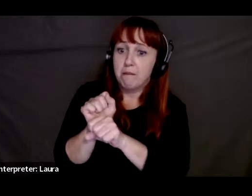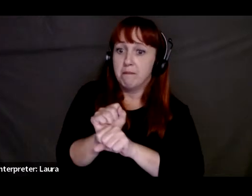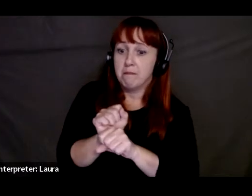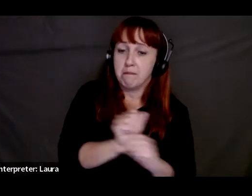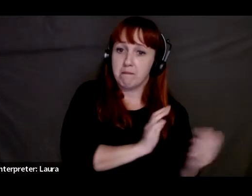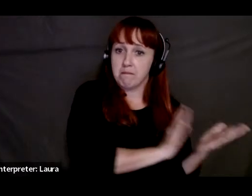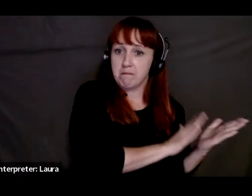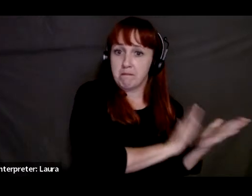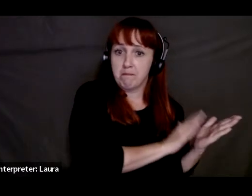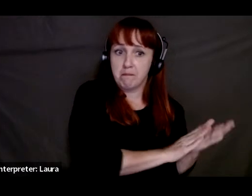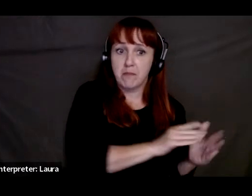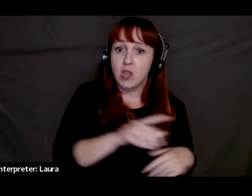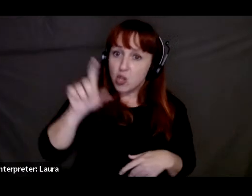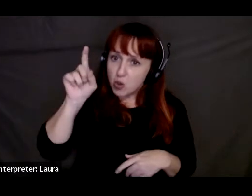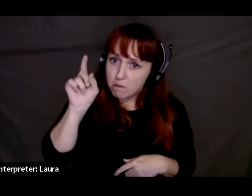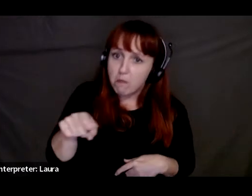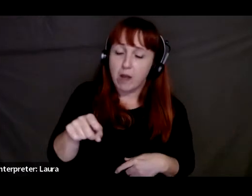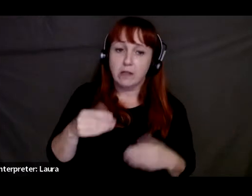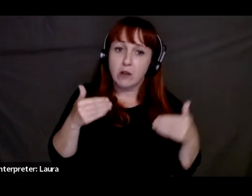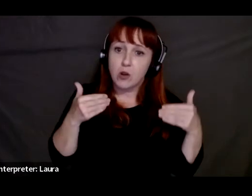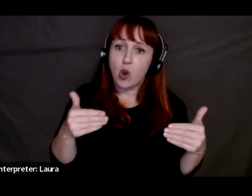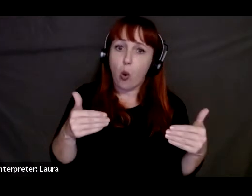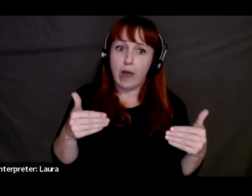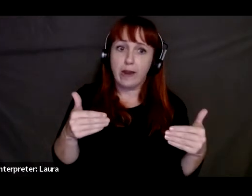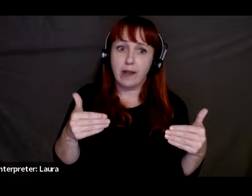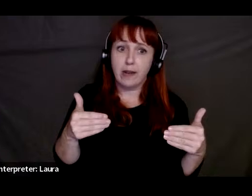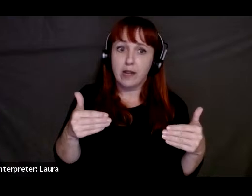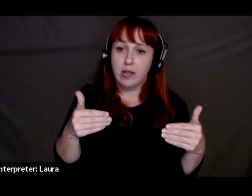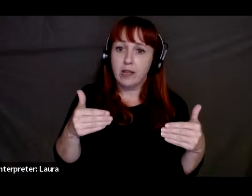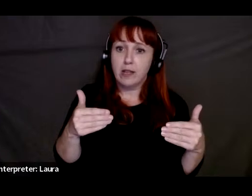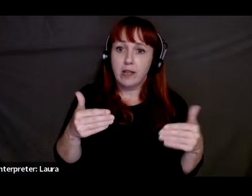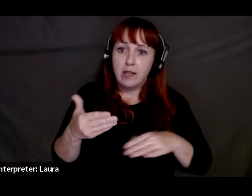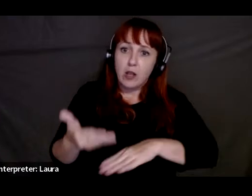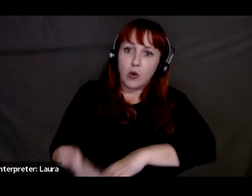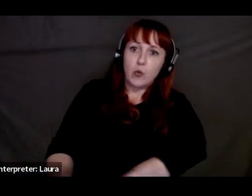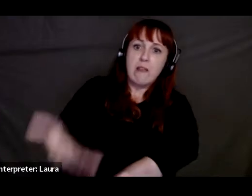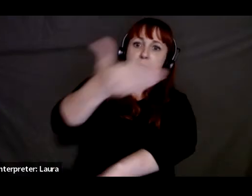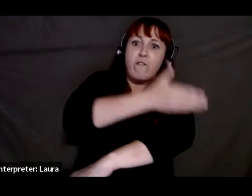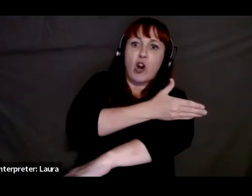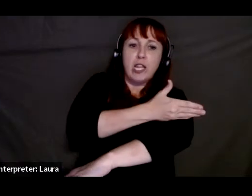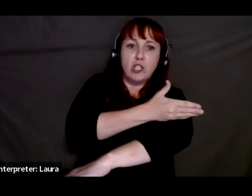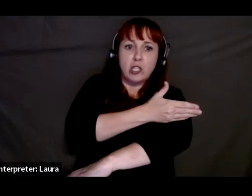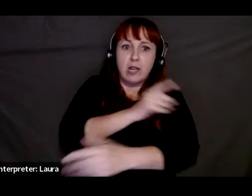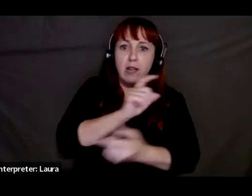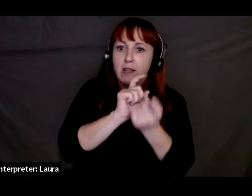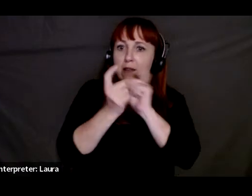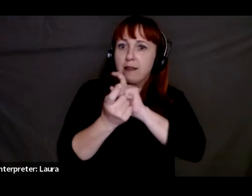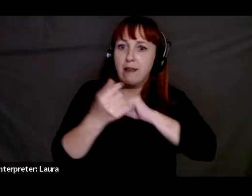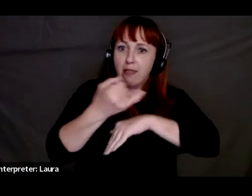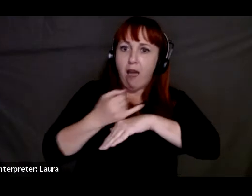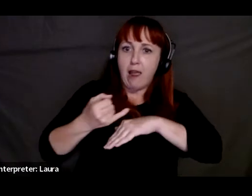You guys do. Refurnish the island of Hawaii. Pōhakuloa,